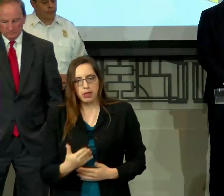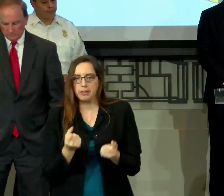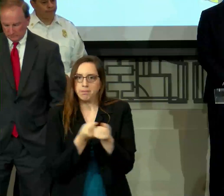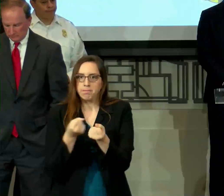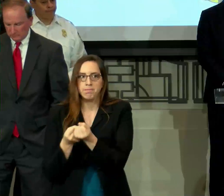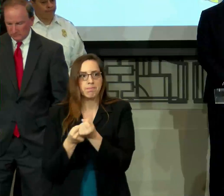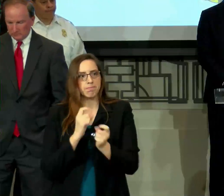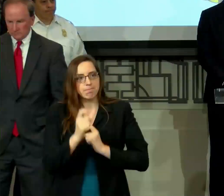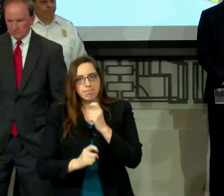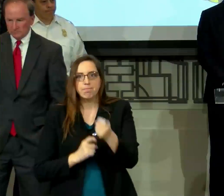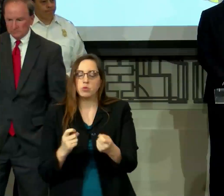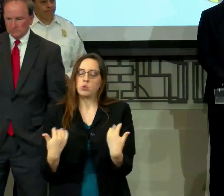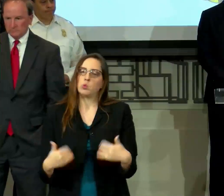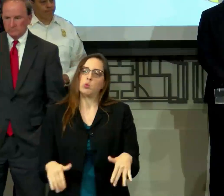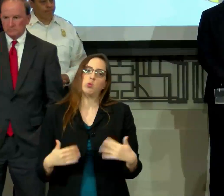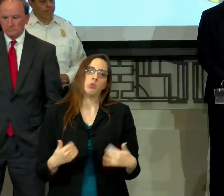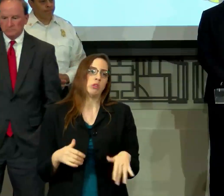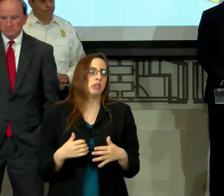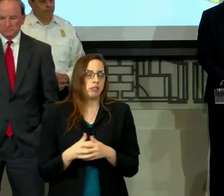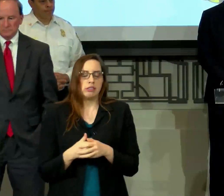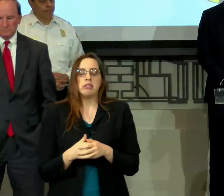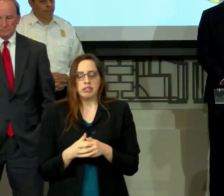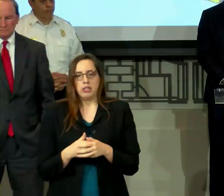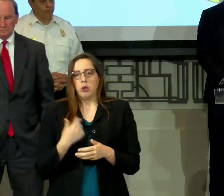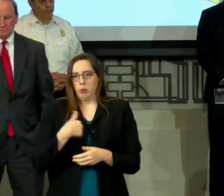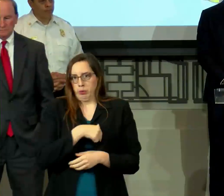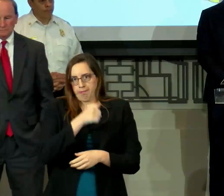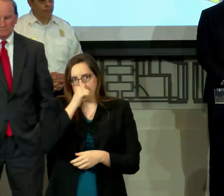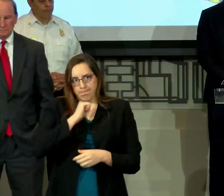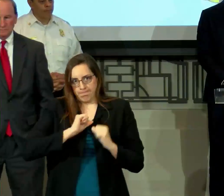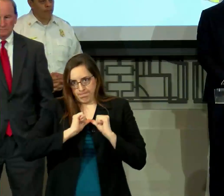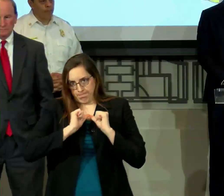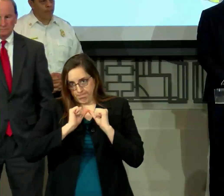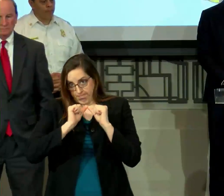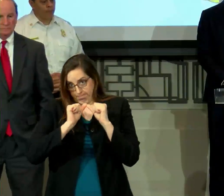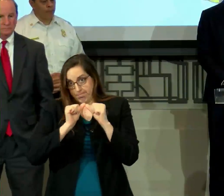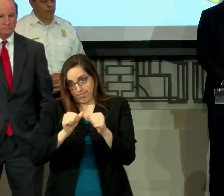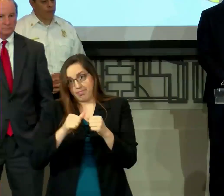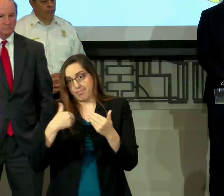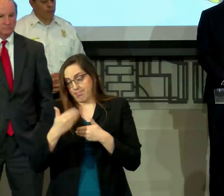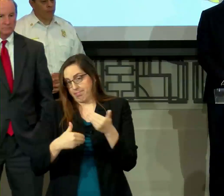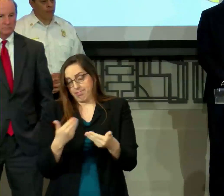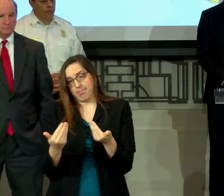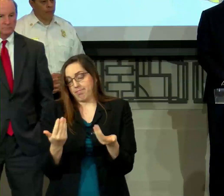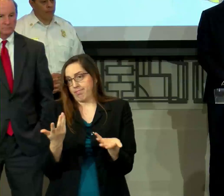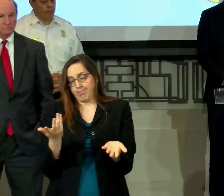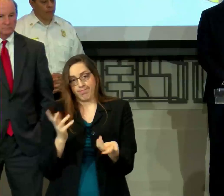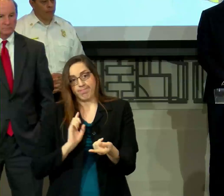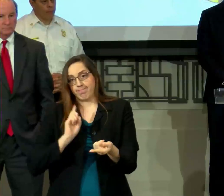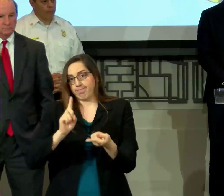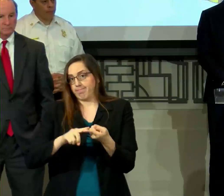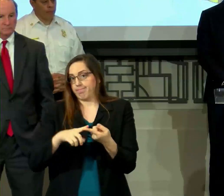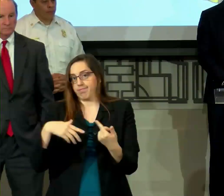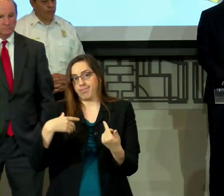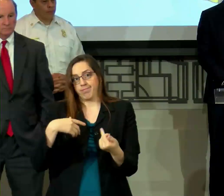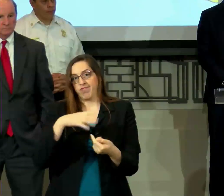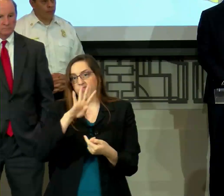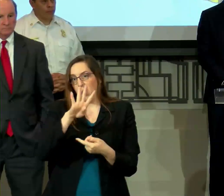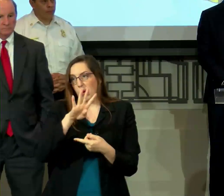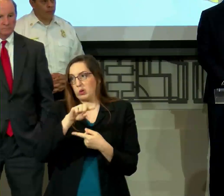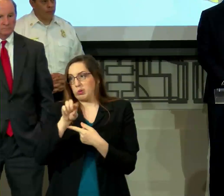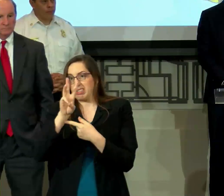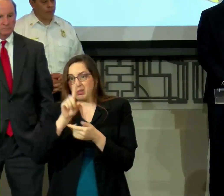assisting, because we're going to be in this for we know the next 4 to 6